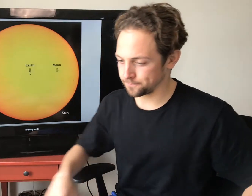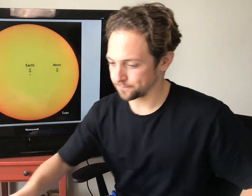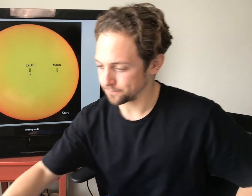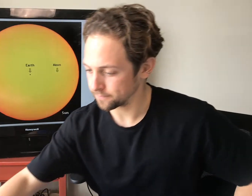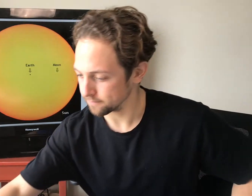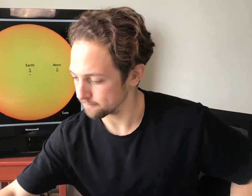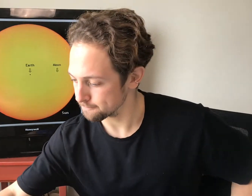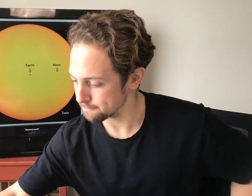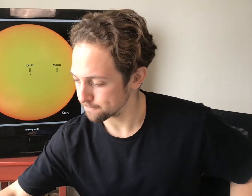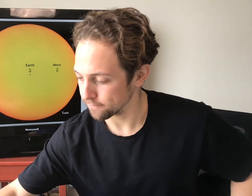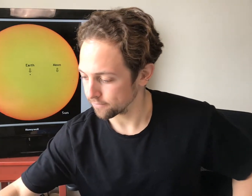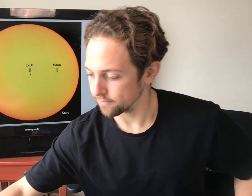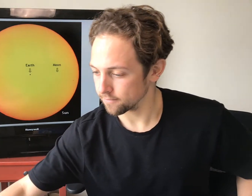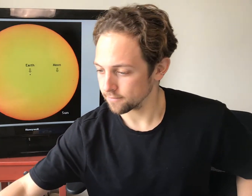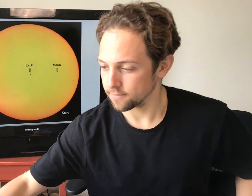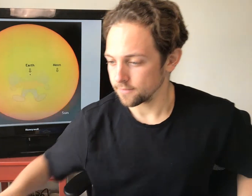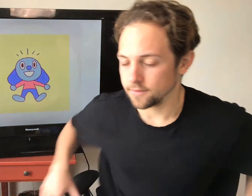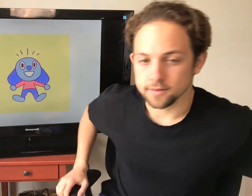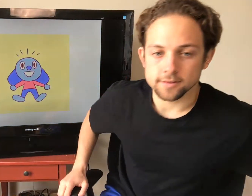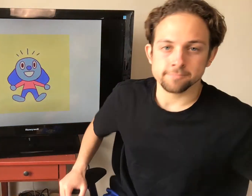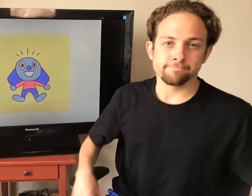sun is enormous and very powerful.